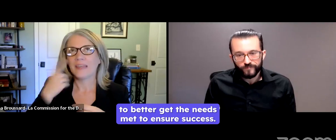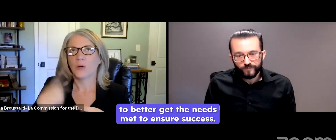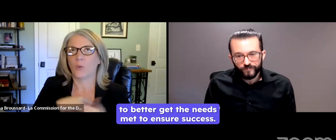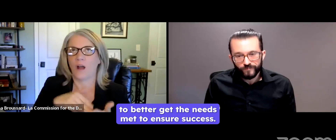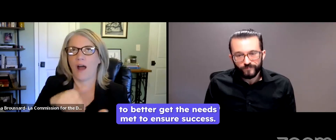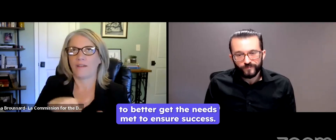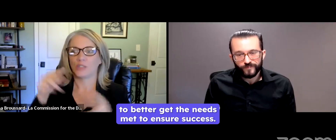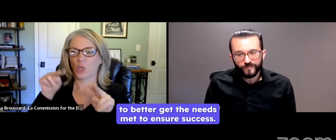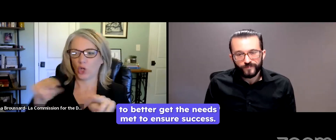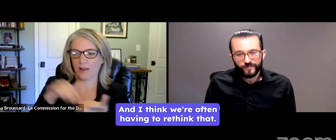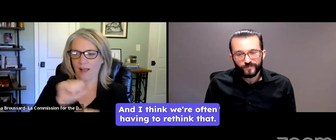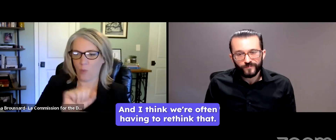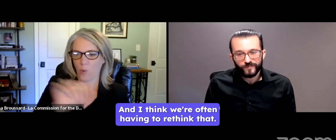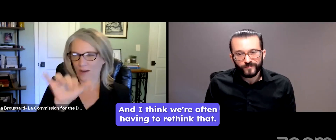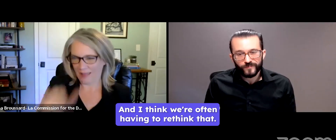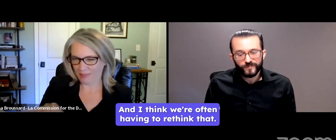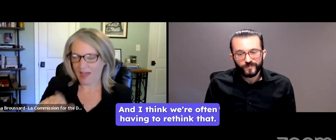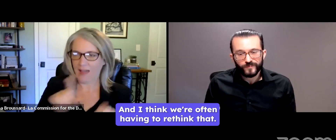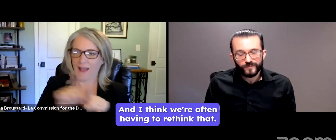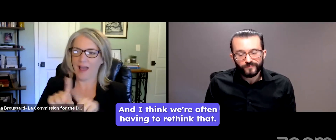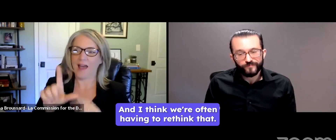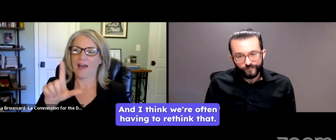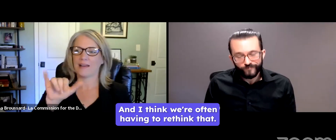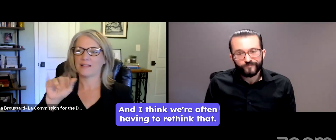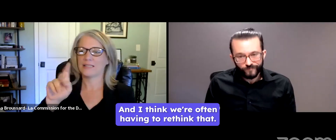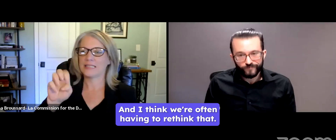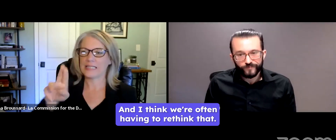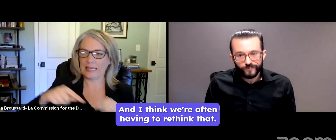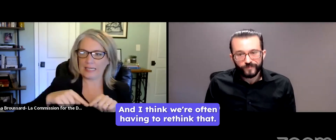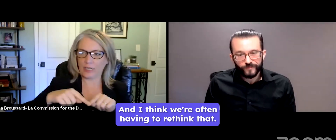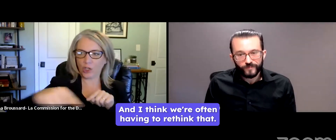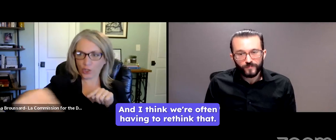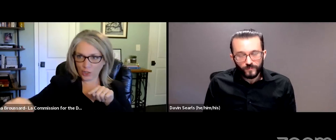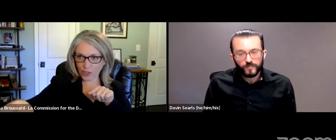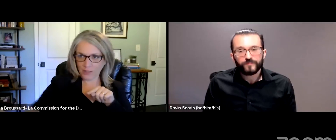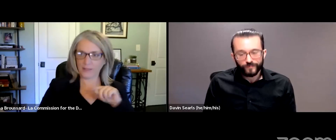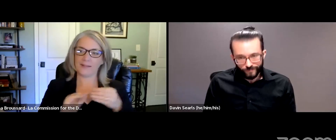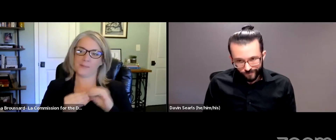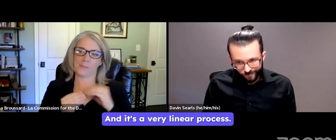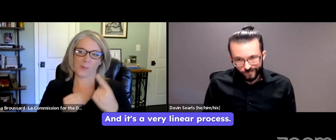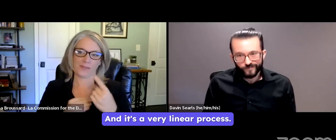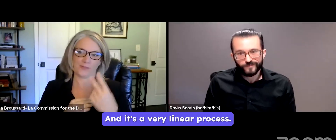met to ensure success. And I think we're often having to rethink that. And it's a